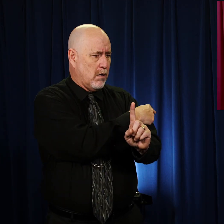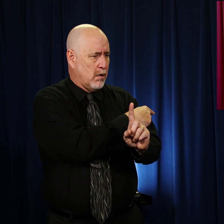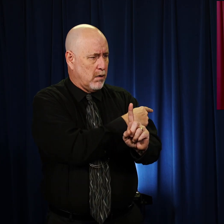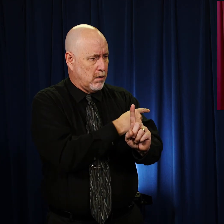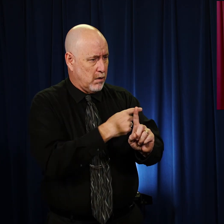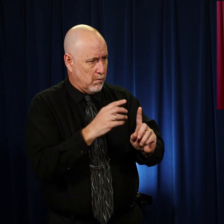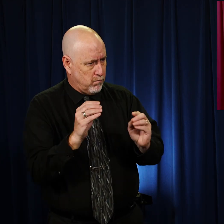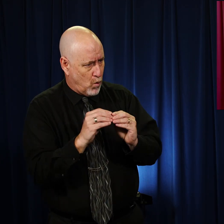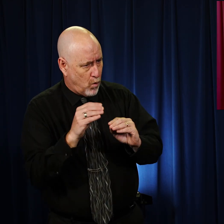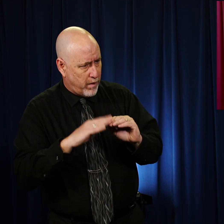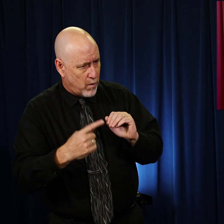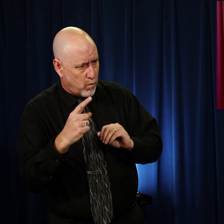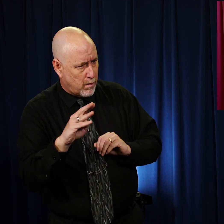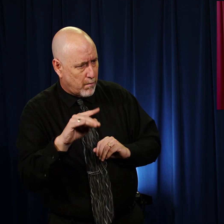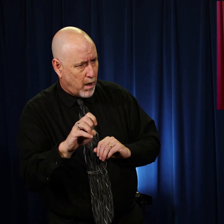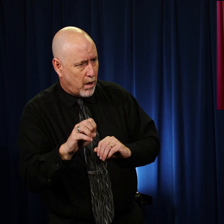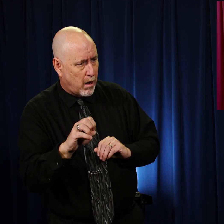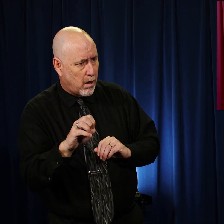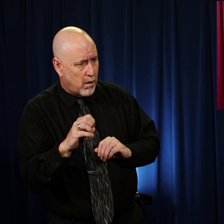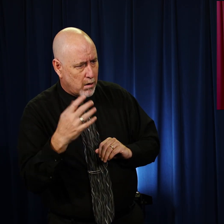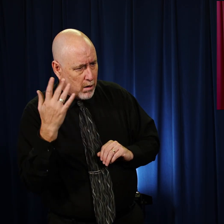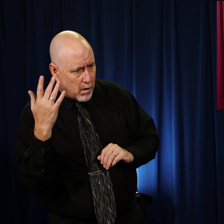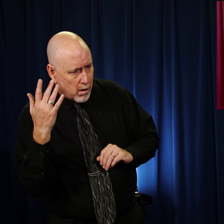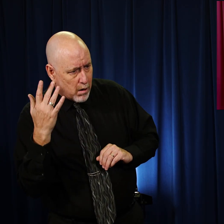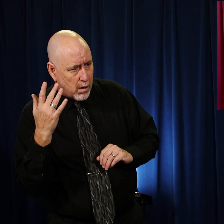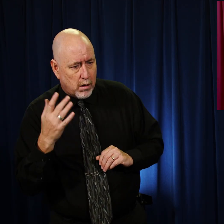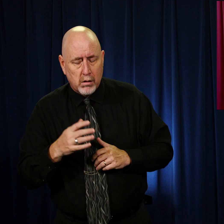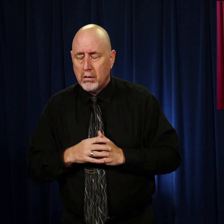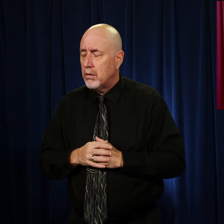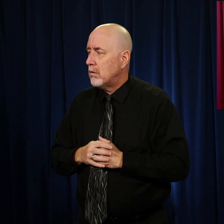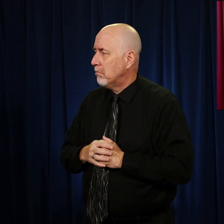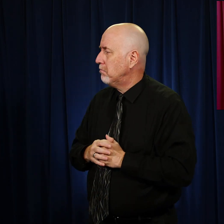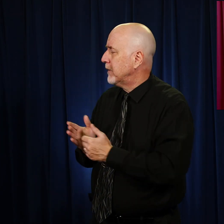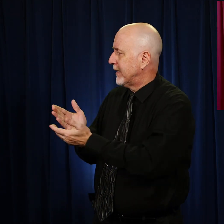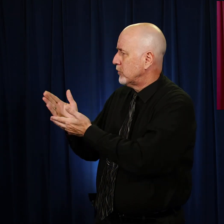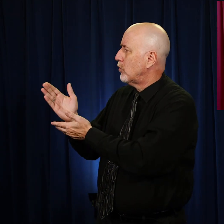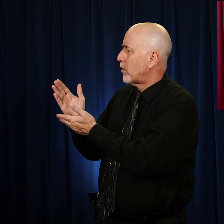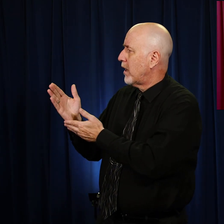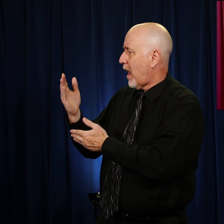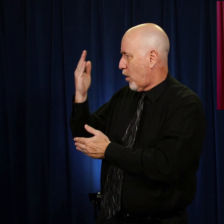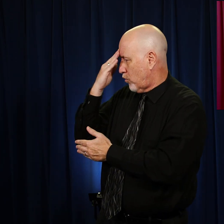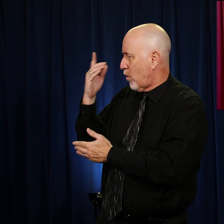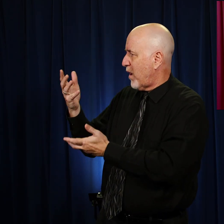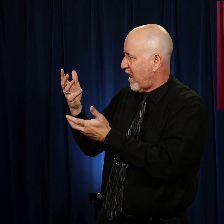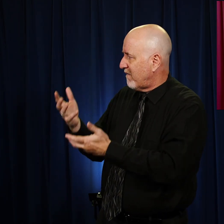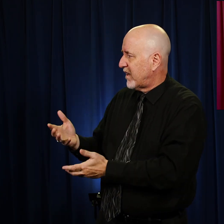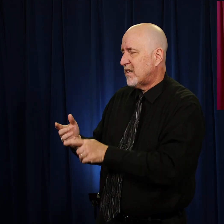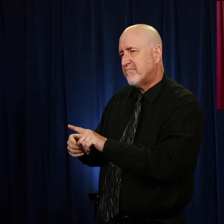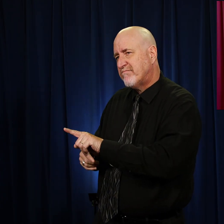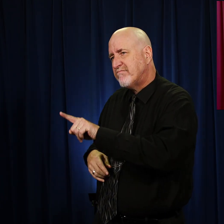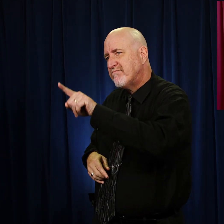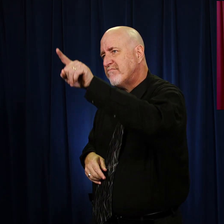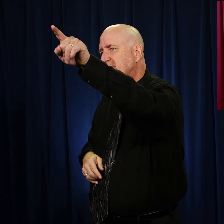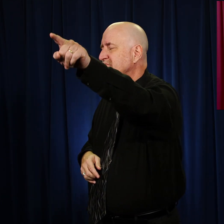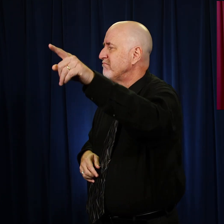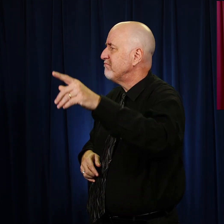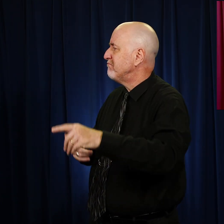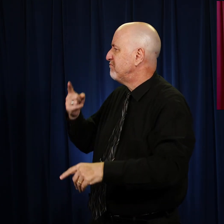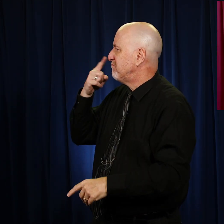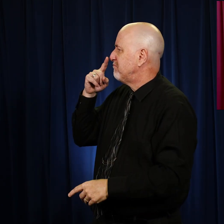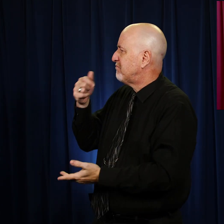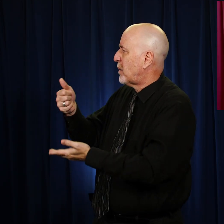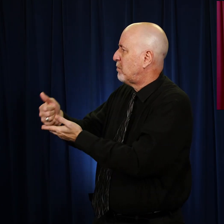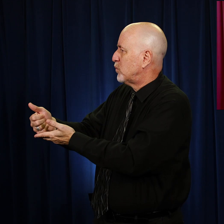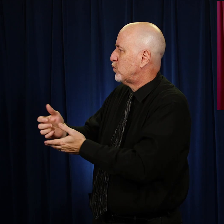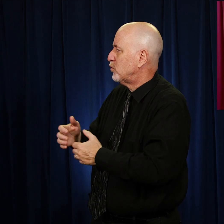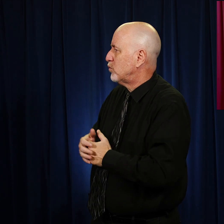You've carried it further than the 1 mile. And you'd say, that's okay. I know that you have a long way to carry this load and I'll be